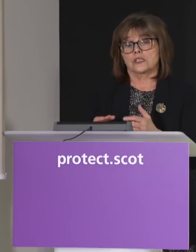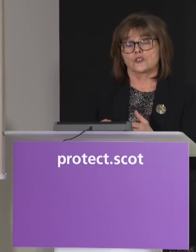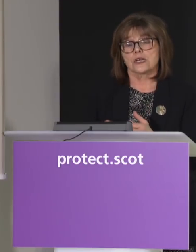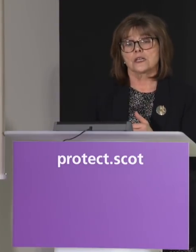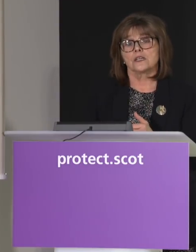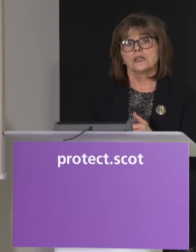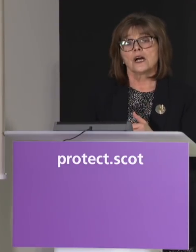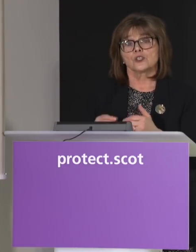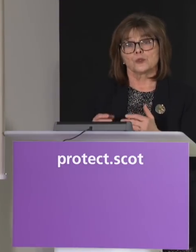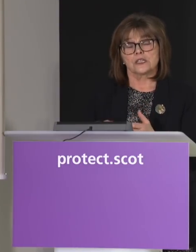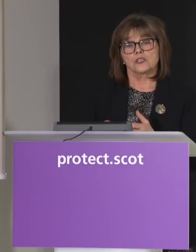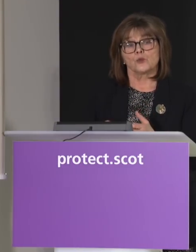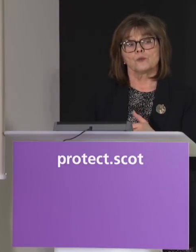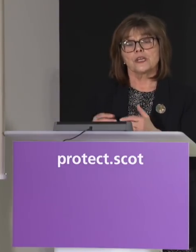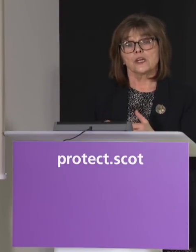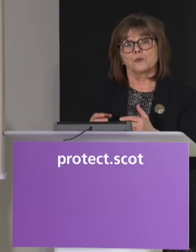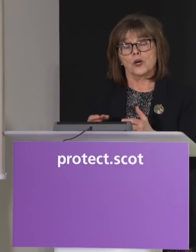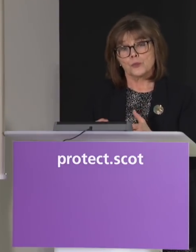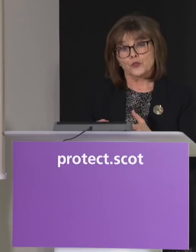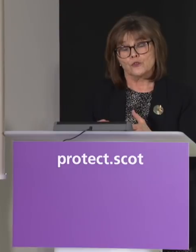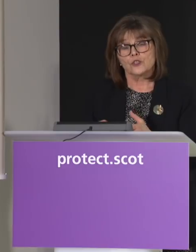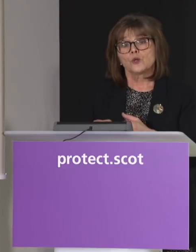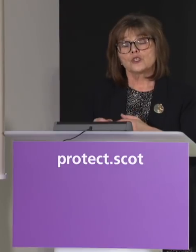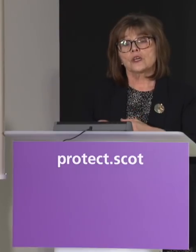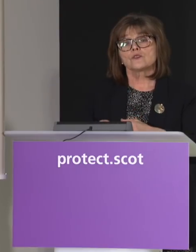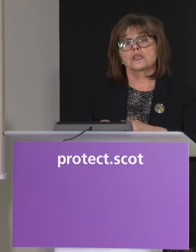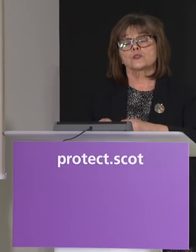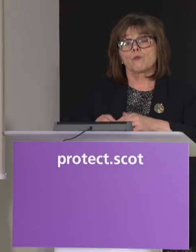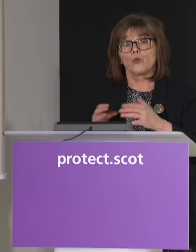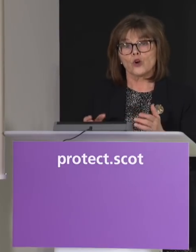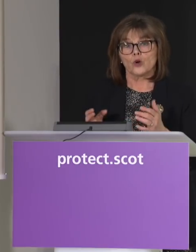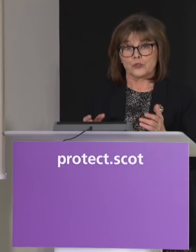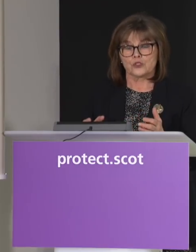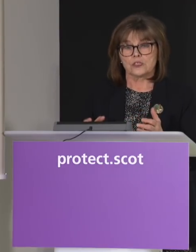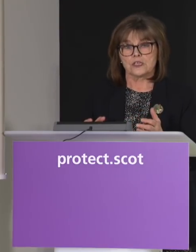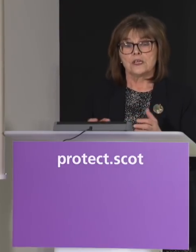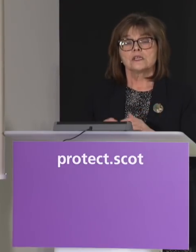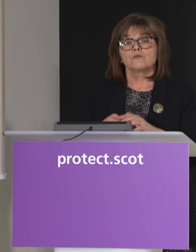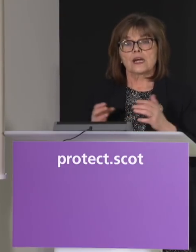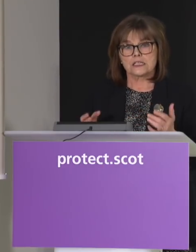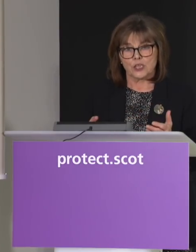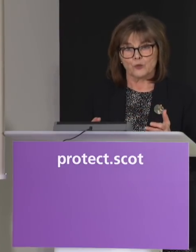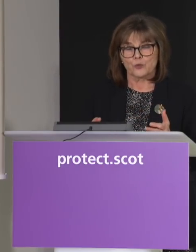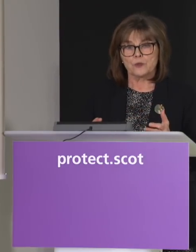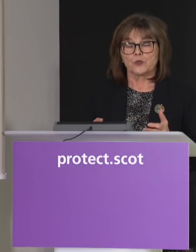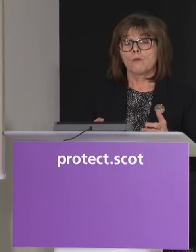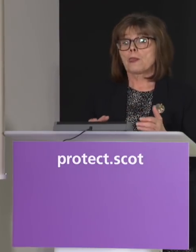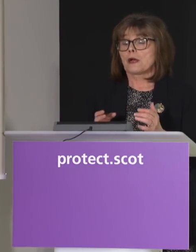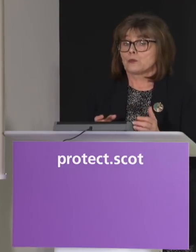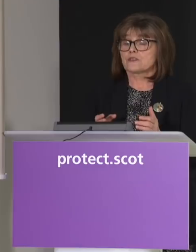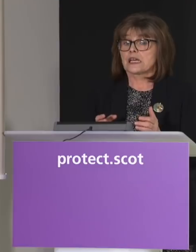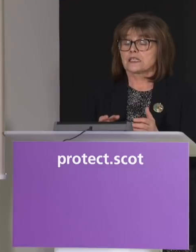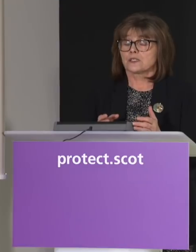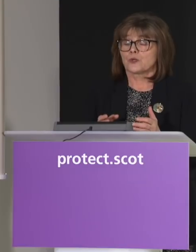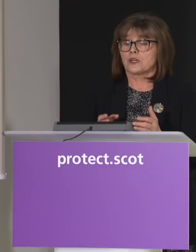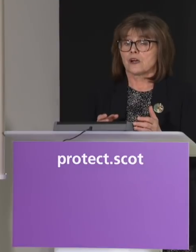Oxford AstraZeneca and the Moderna one being approved, which gives us more opportunity to vaccinate more people. And